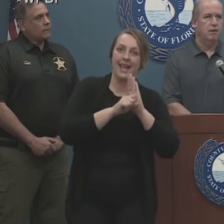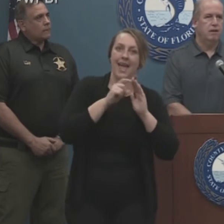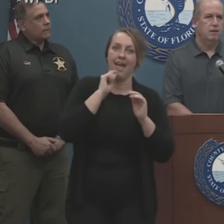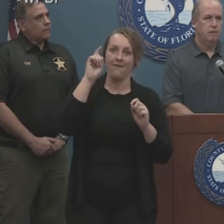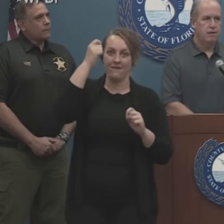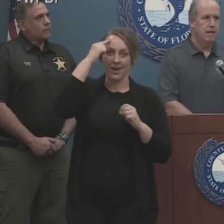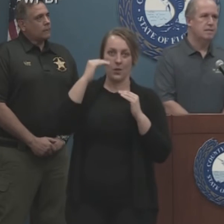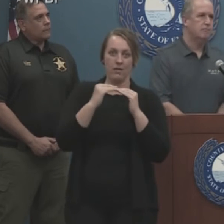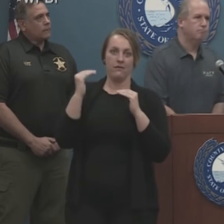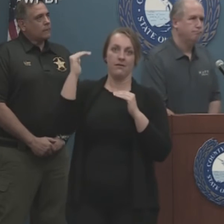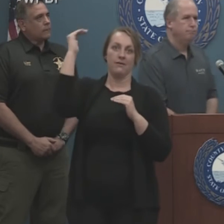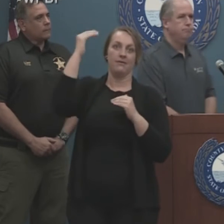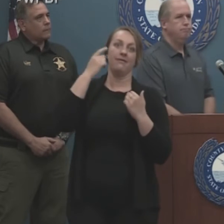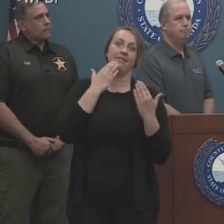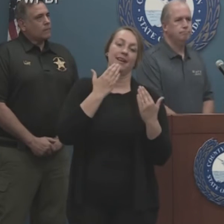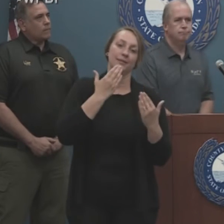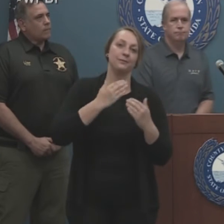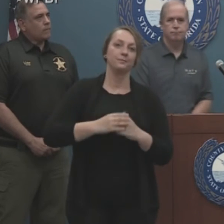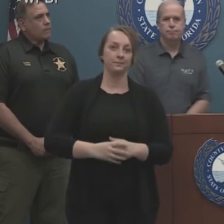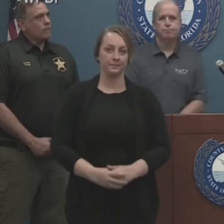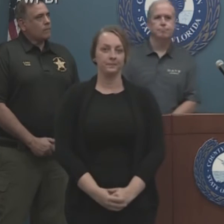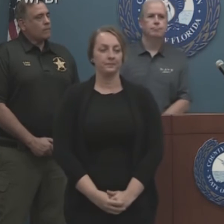and at the federal level. Thanks.